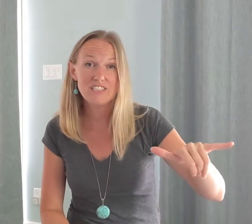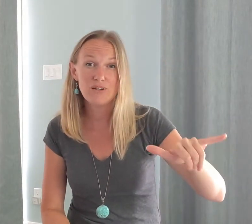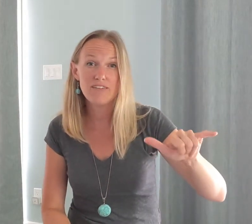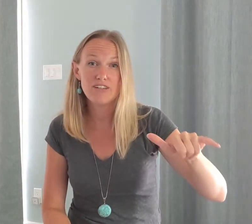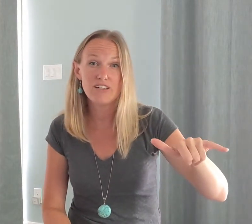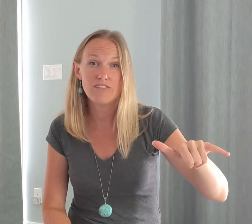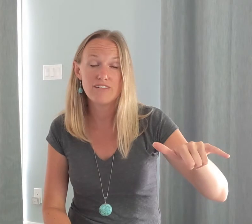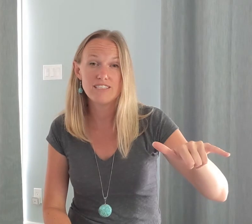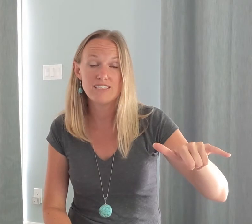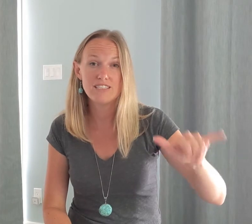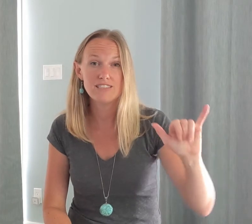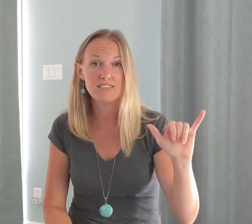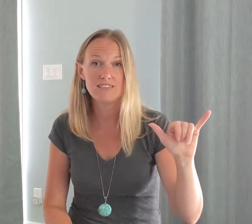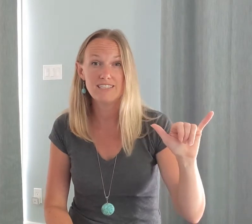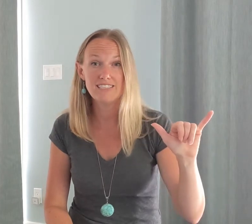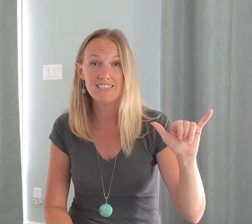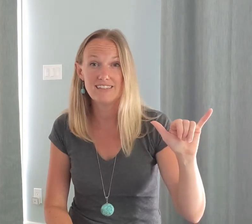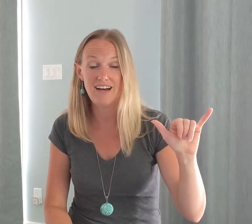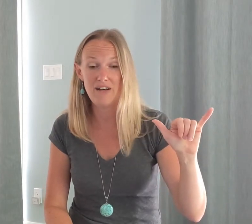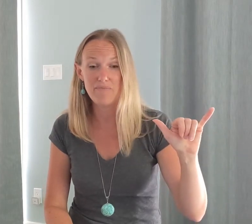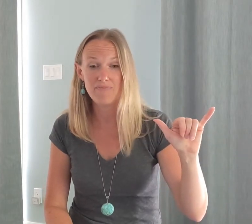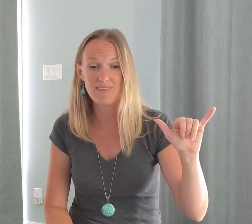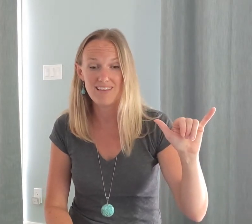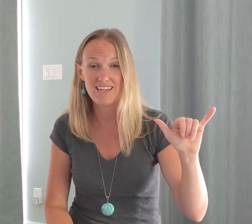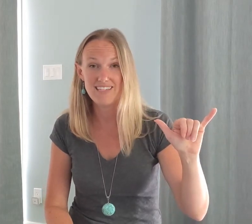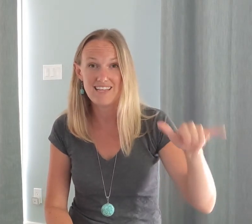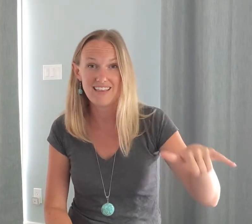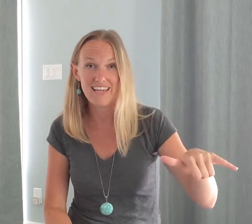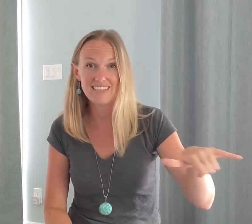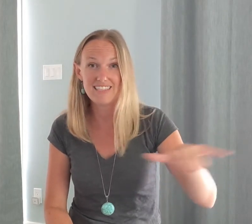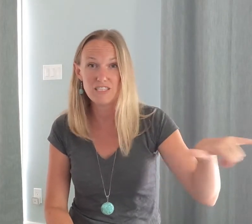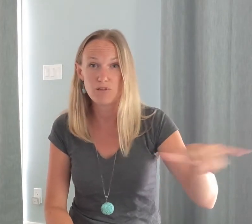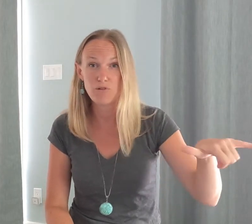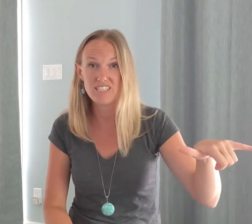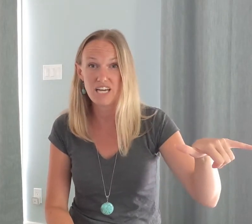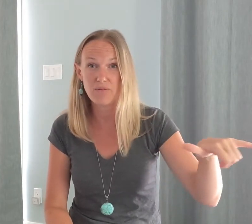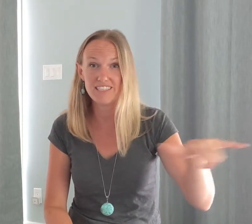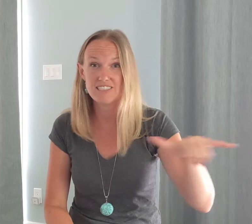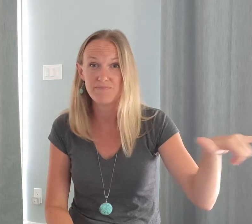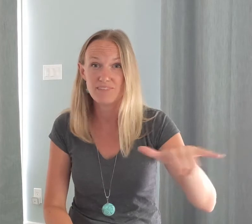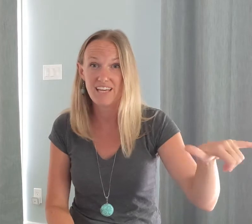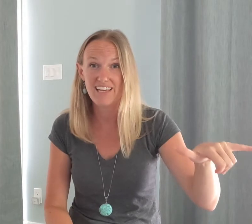you have your fist, this is this, and like is like this, but you move it sideways. Okay,